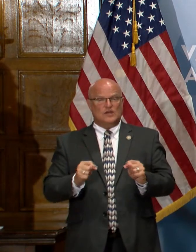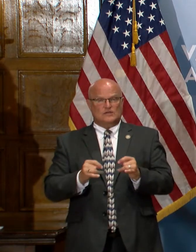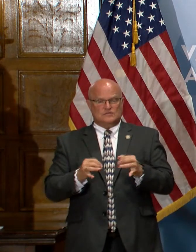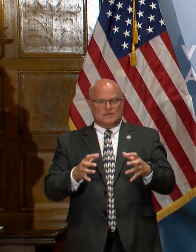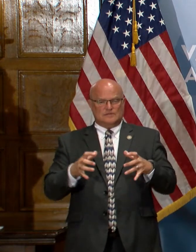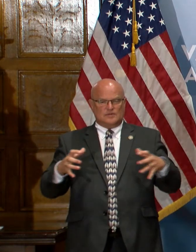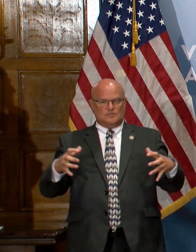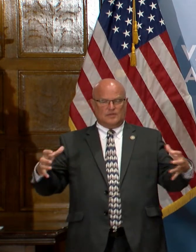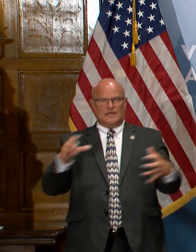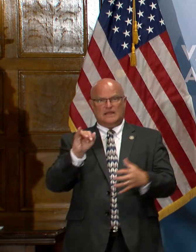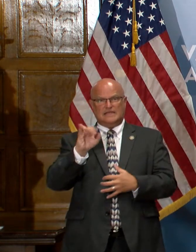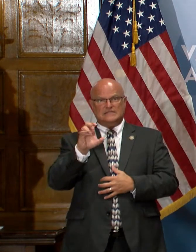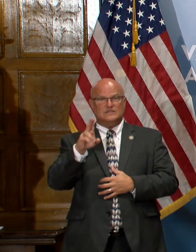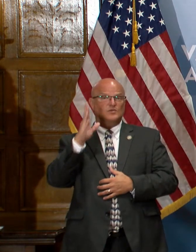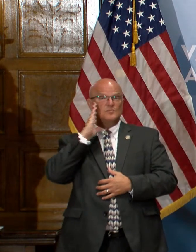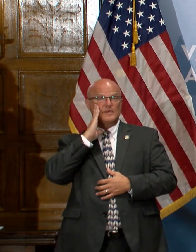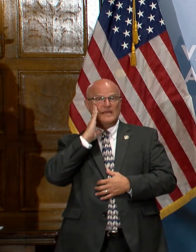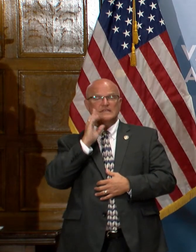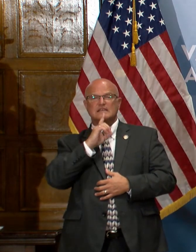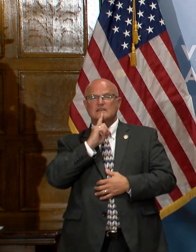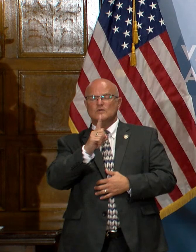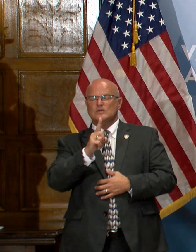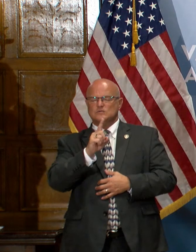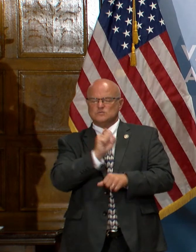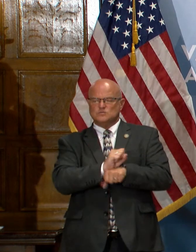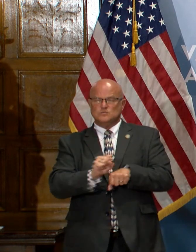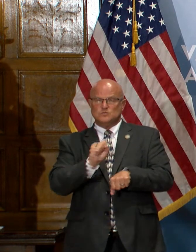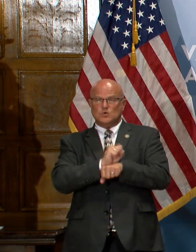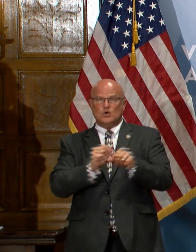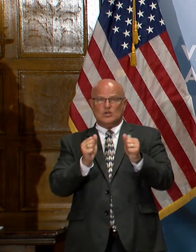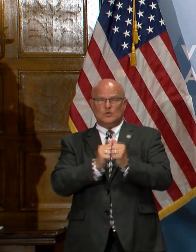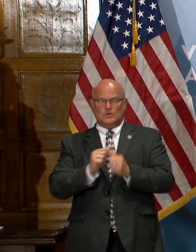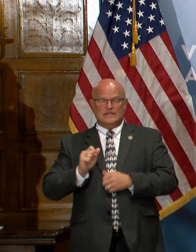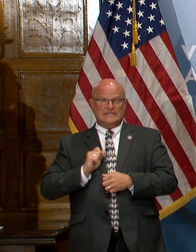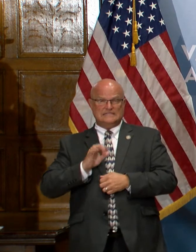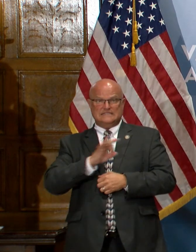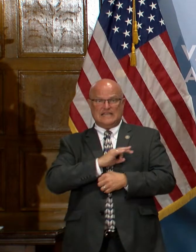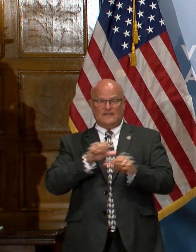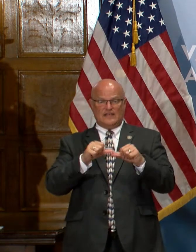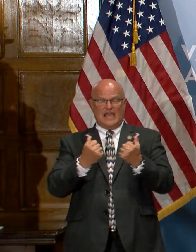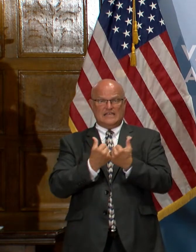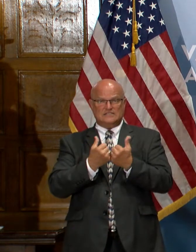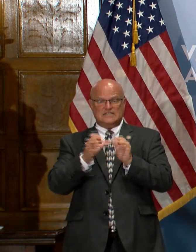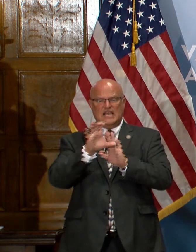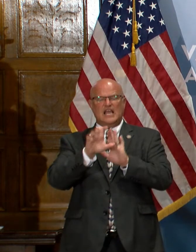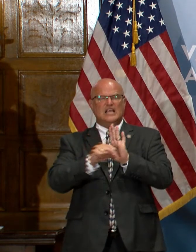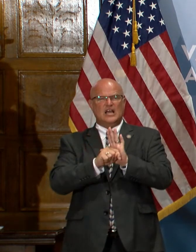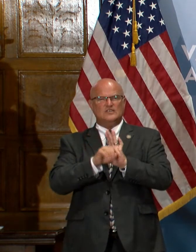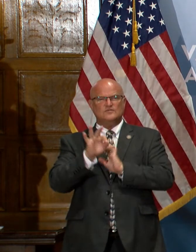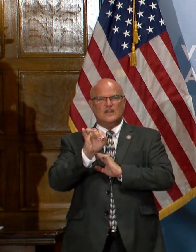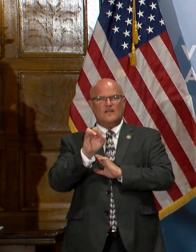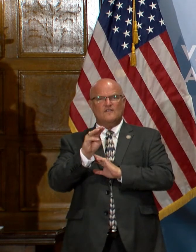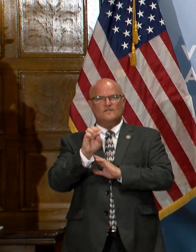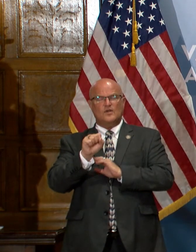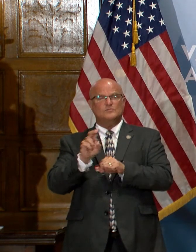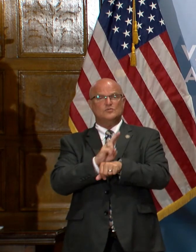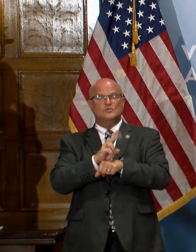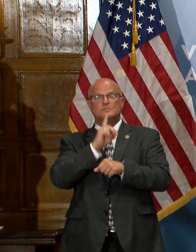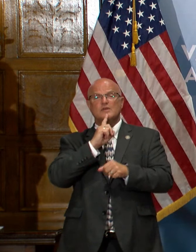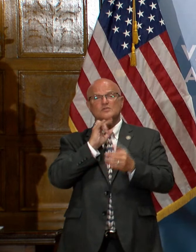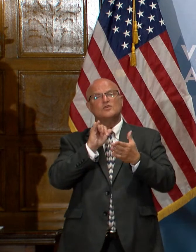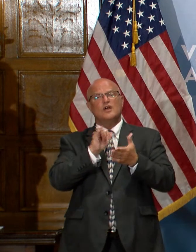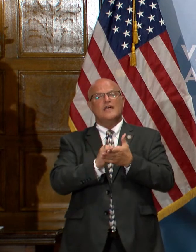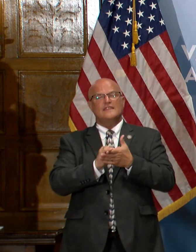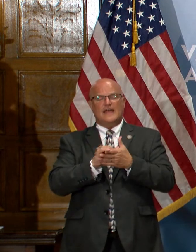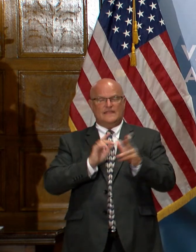expand ICU beds is to be very diligent in working with staffing agencies, these contract firms that we use, to make sure that